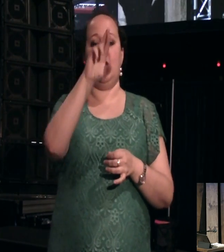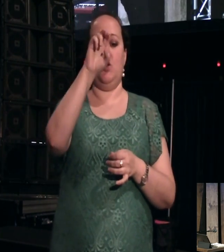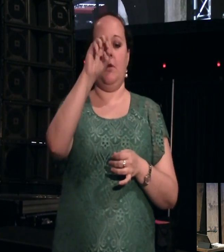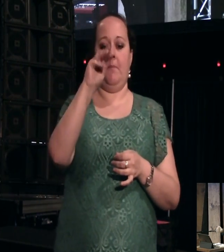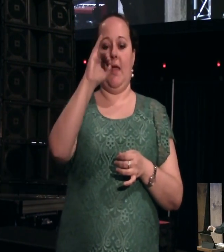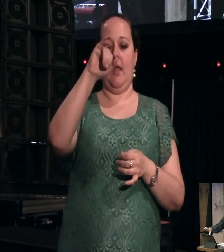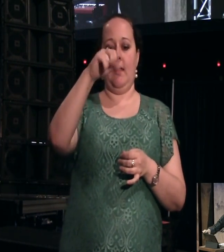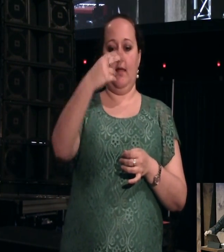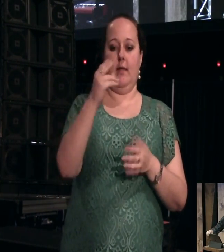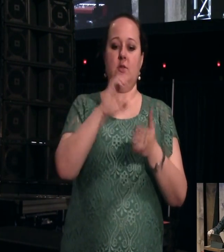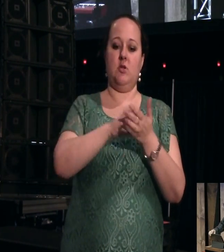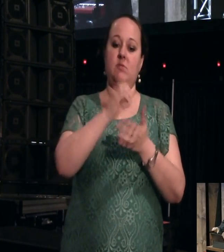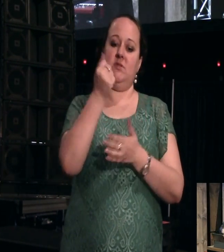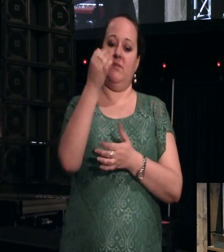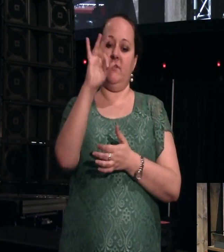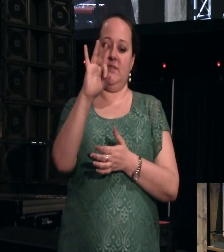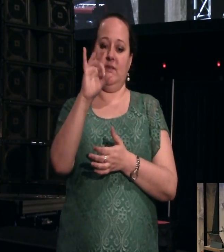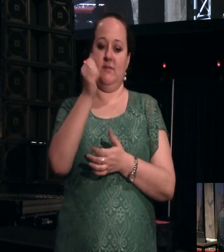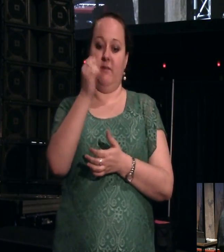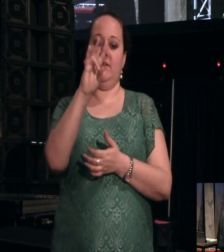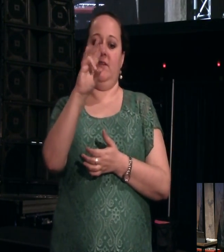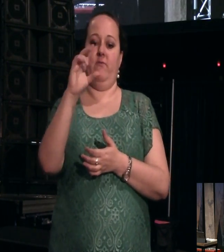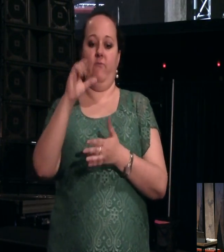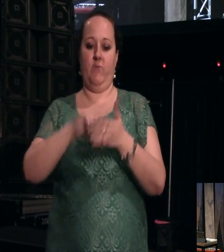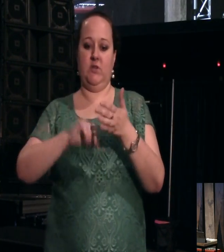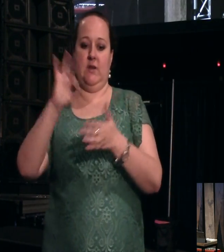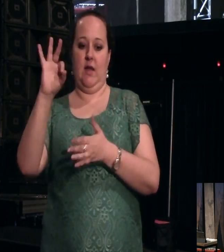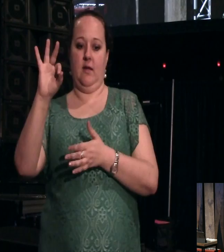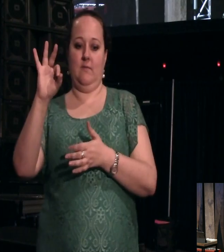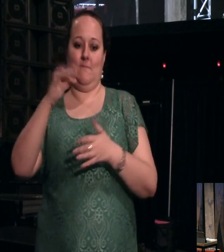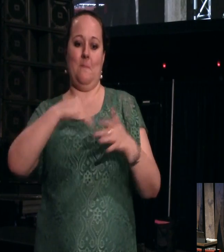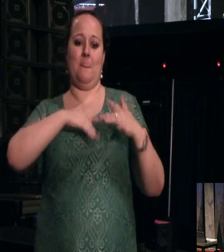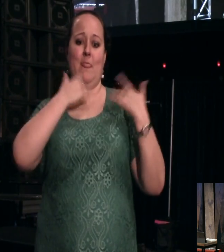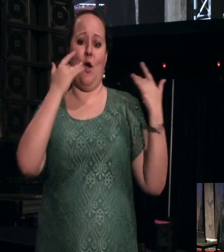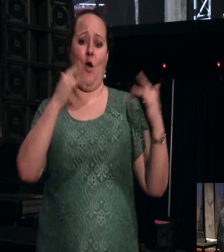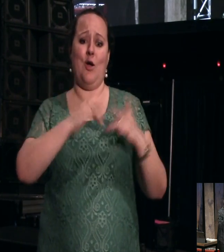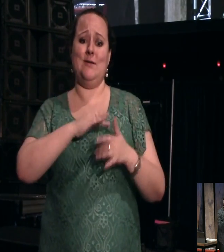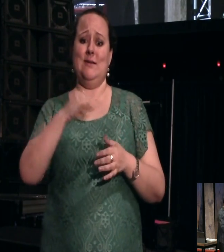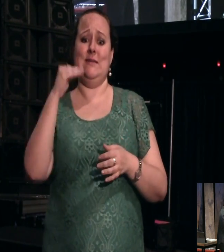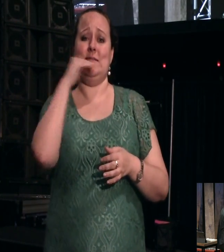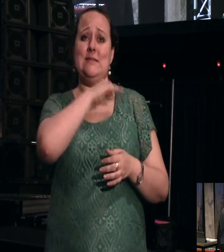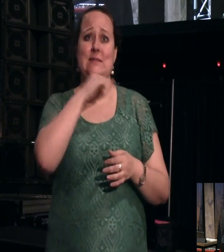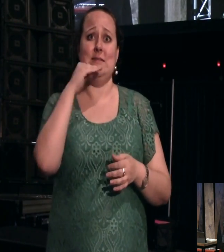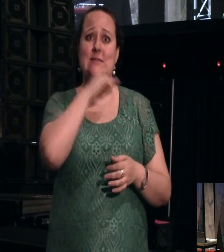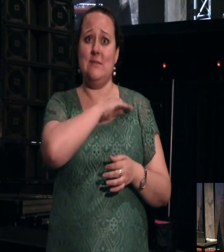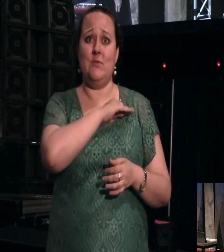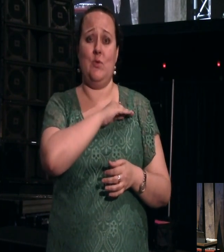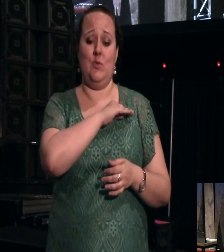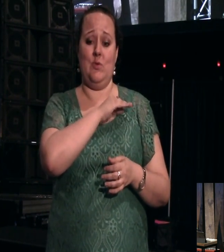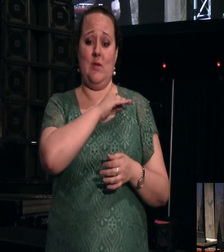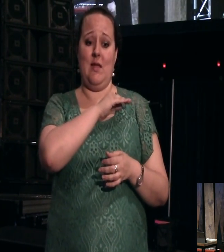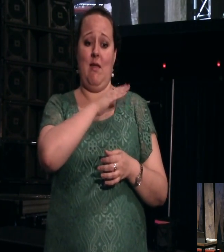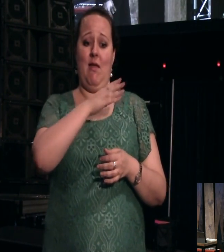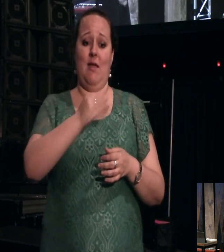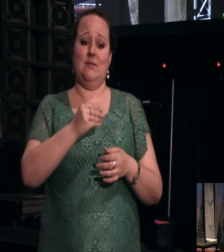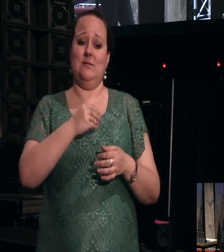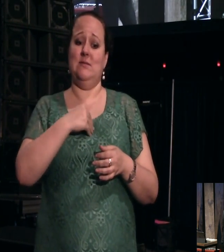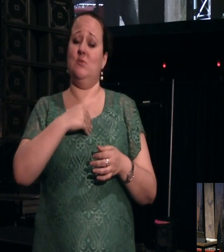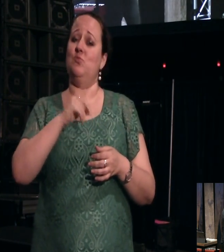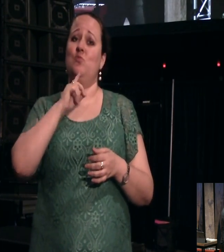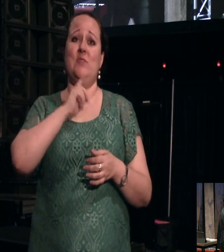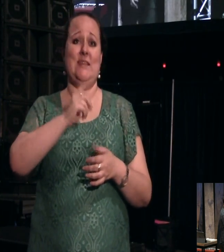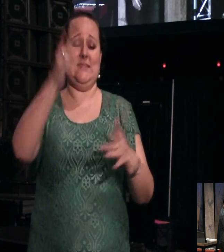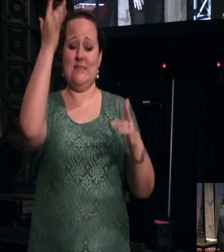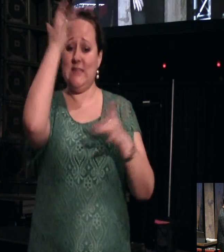why I say that. Listen to the words of Jeremiah 17, verse 9. Here's what it says. Watch this. It says, the heart is